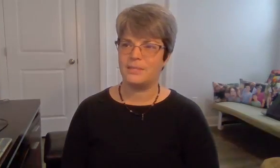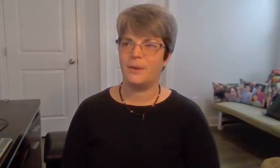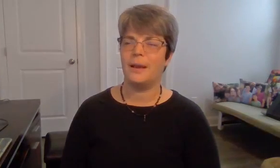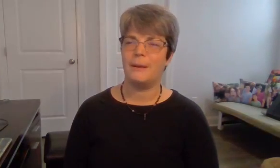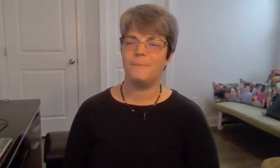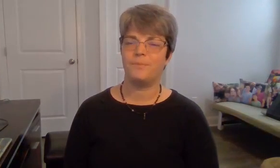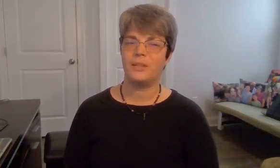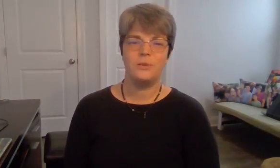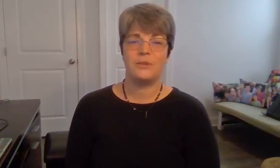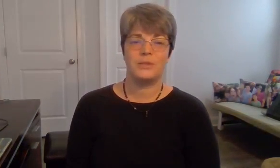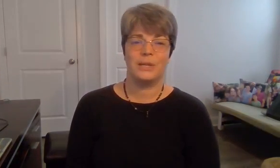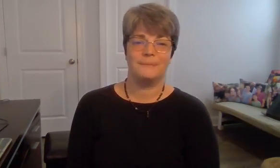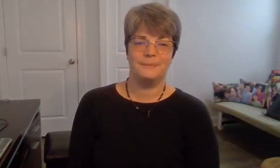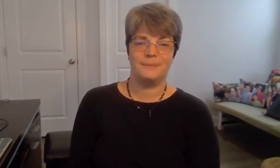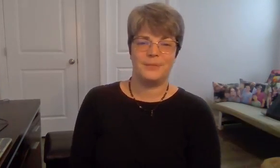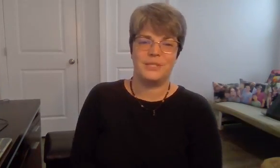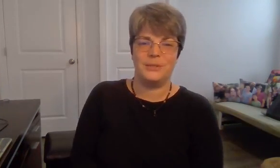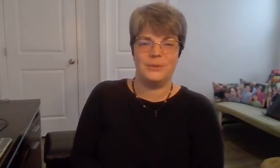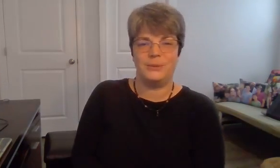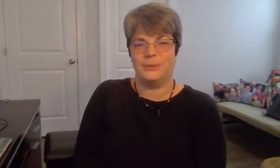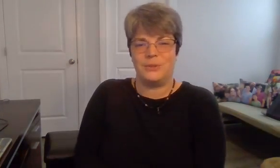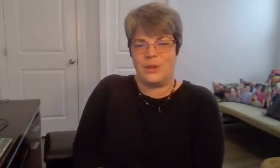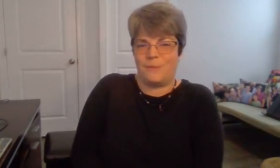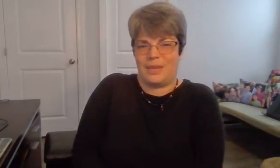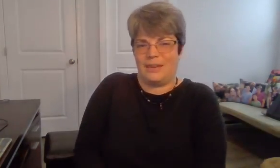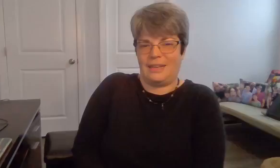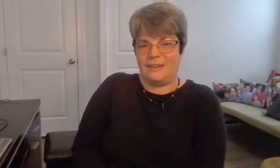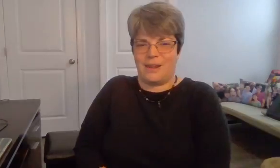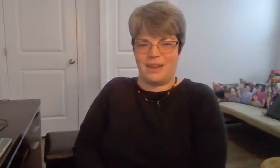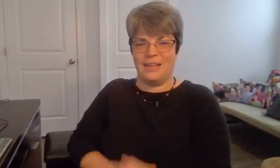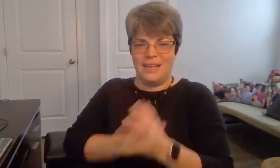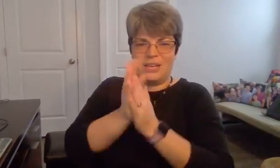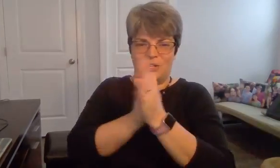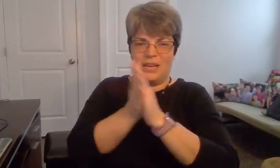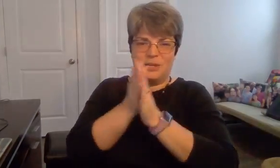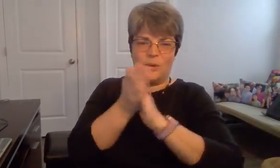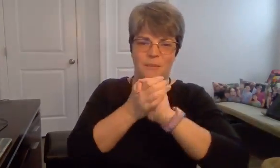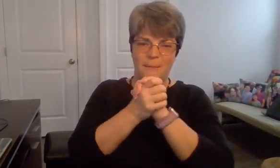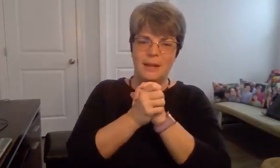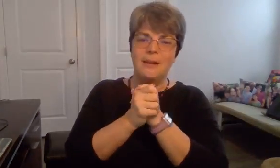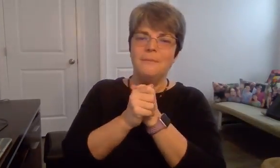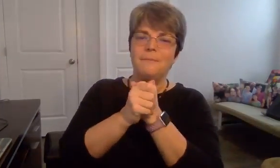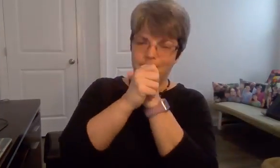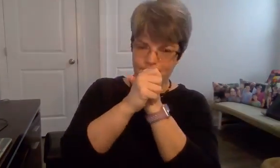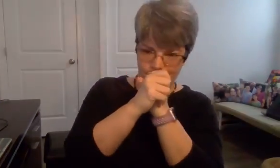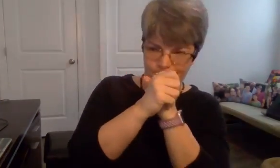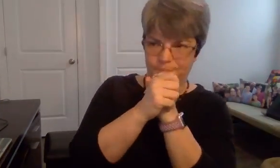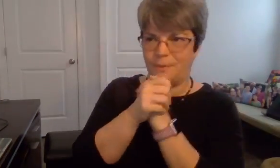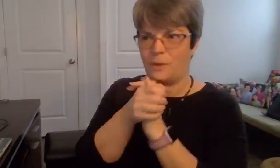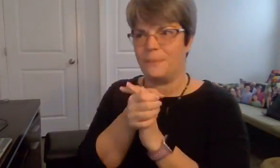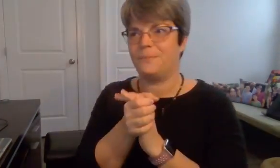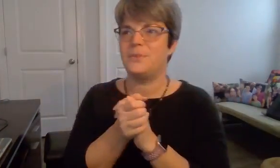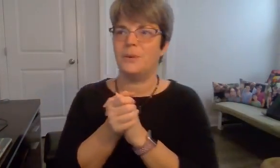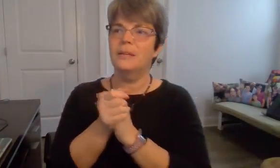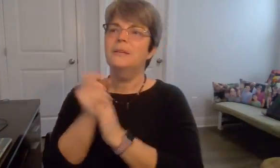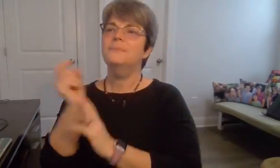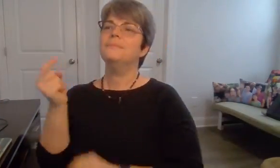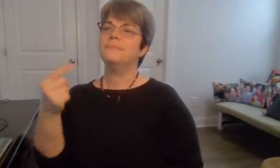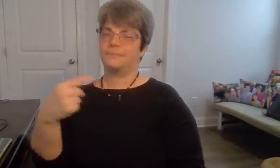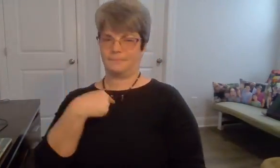so let's do another song just to loosen you up again and get ready to get your hands warmed up. Okay, so